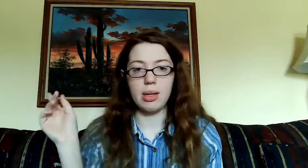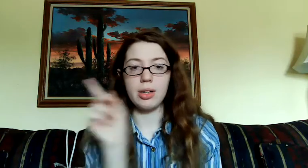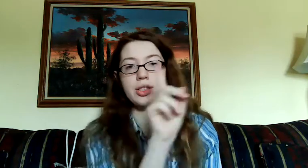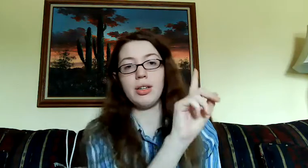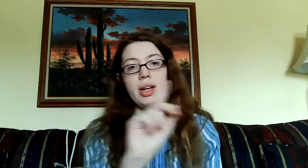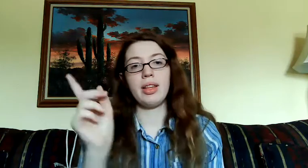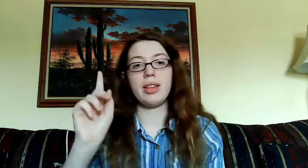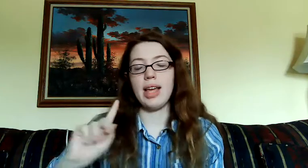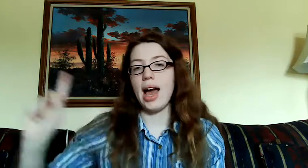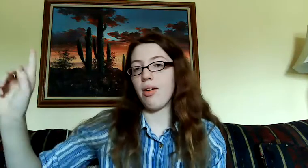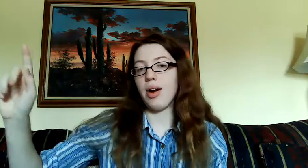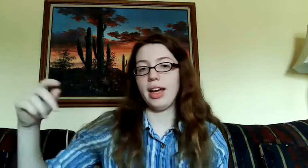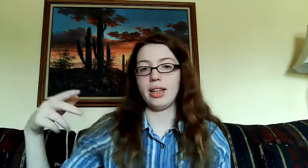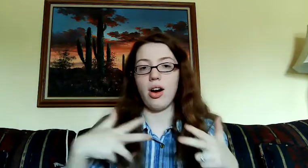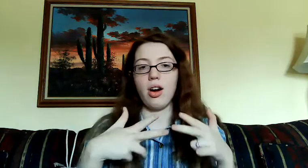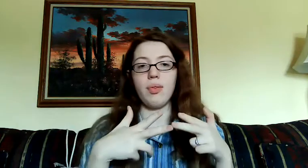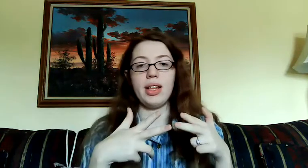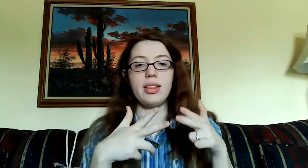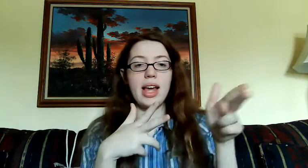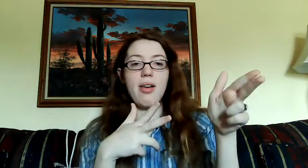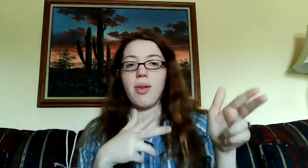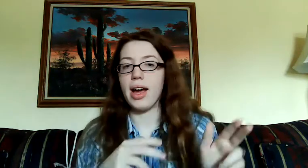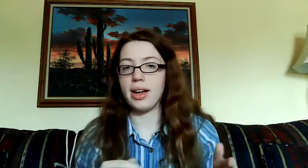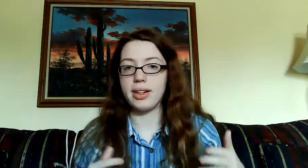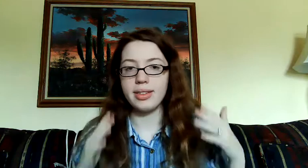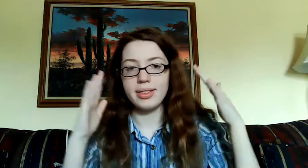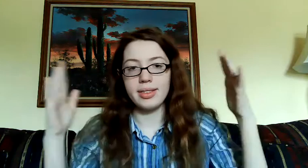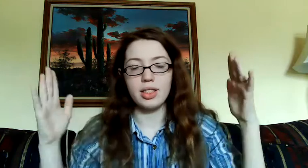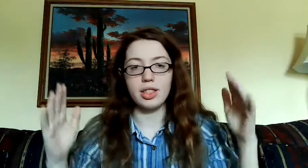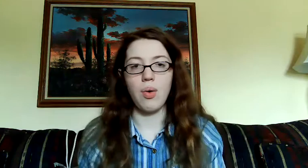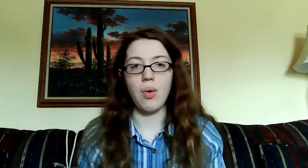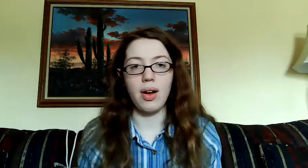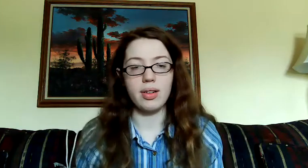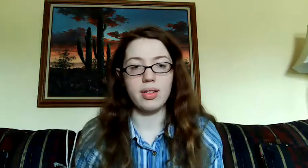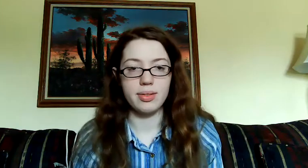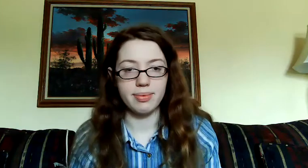person went that way, the car went that way, so on.